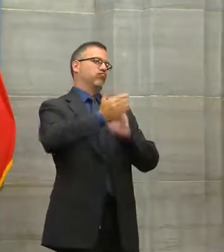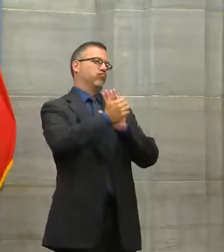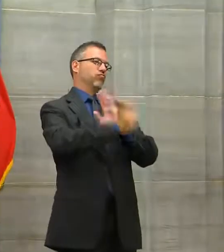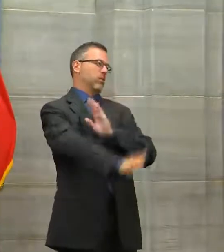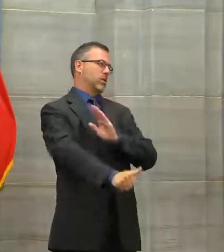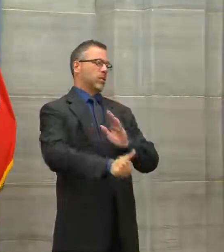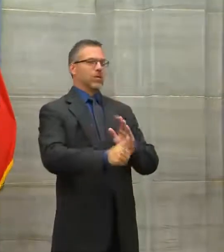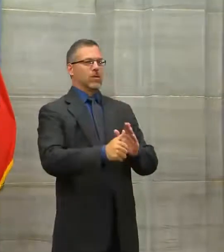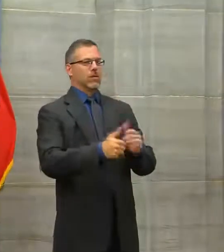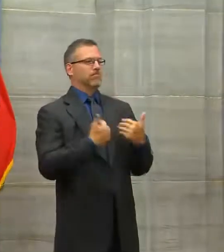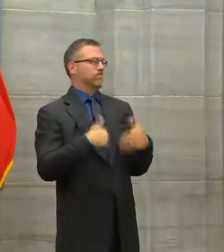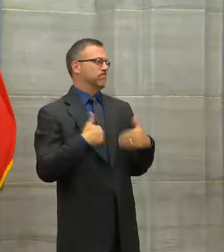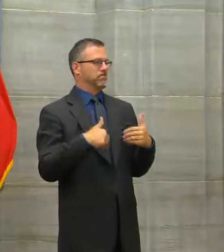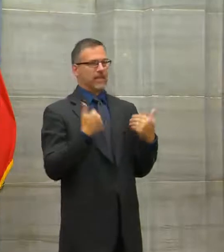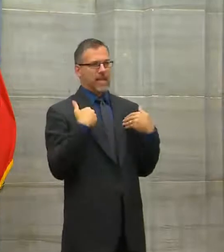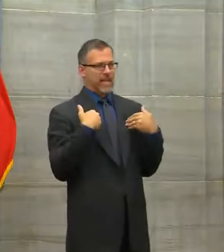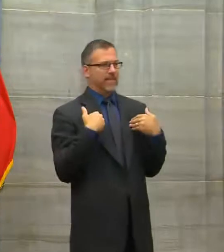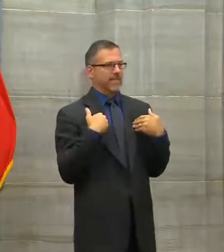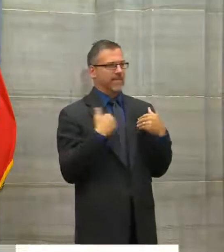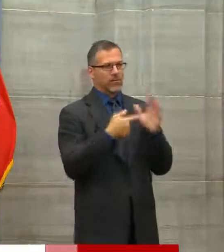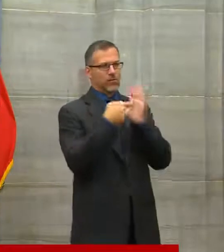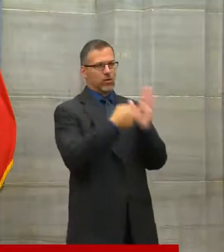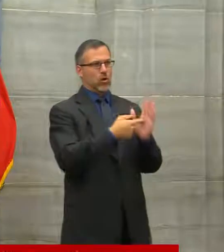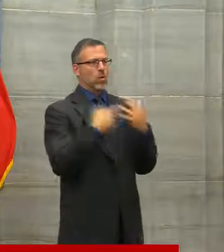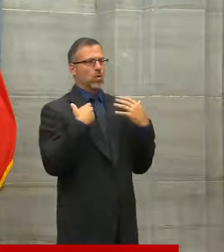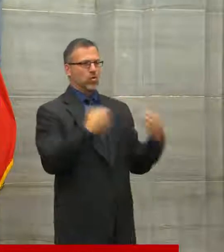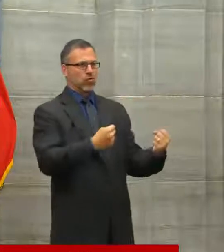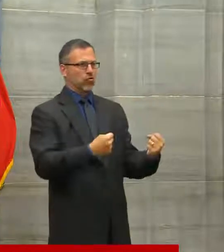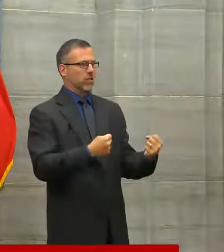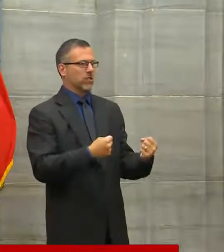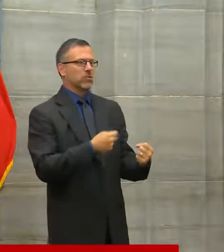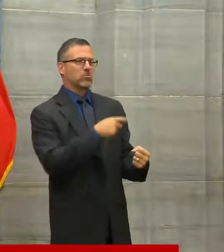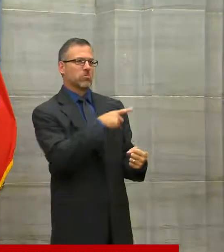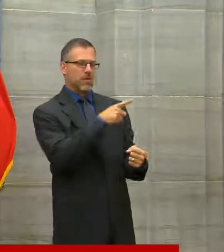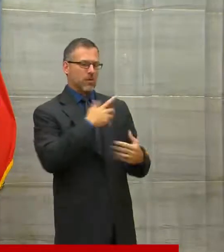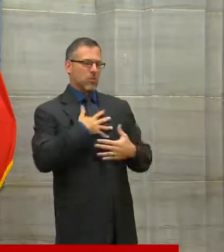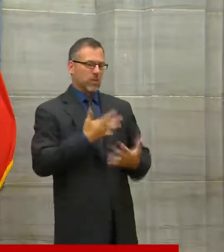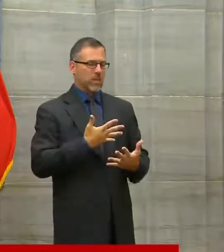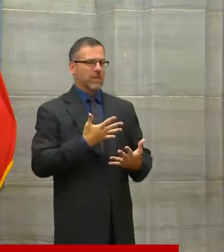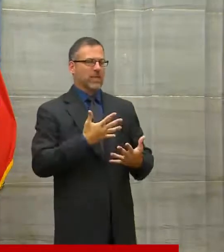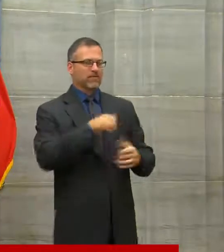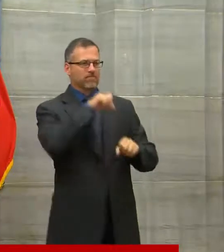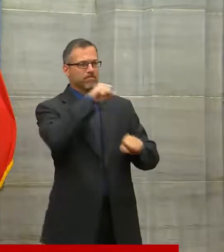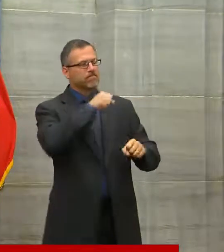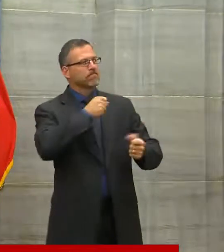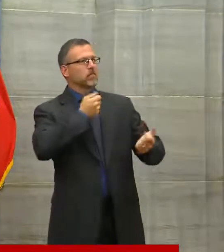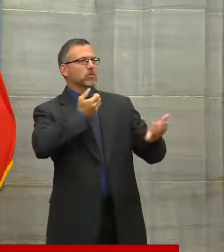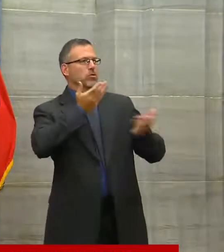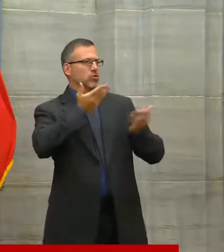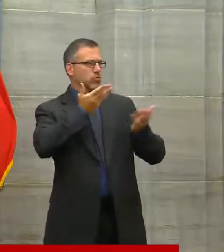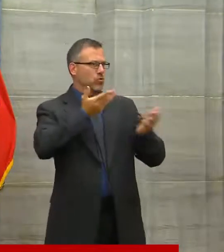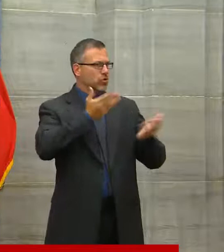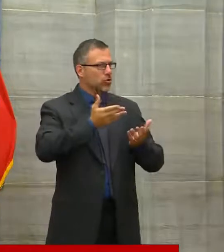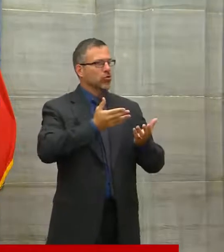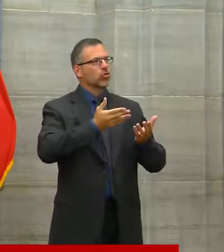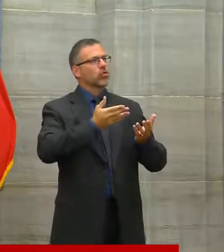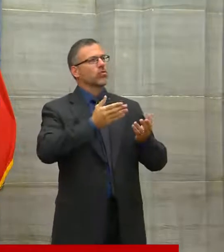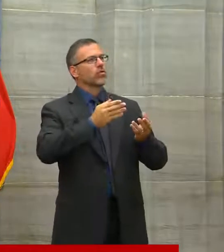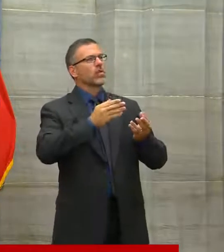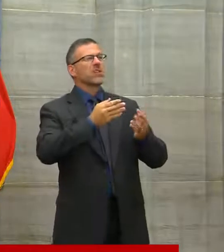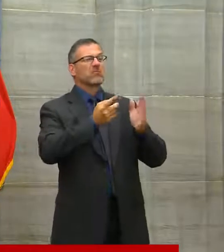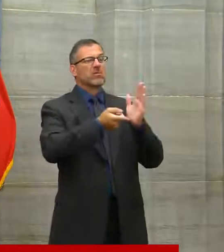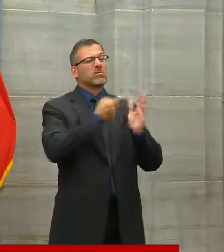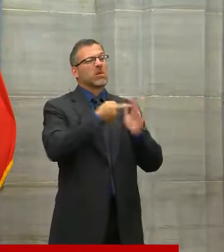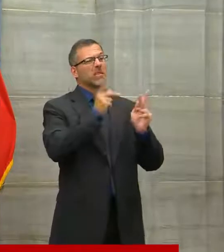the discipline and the courage and the servant heart that it takes to embrace a vital and often